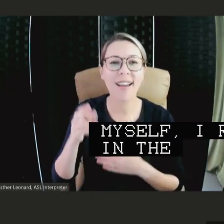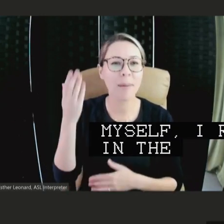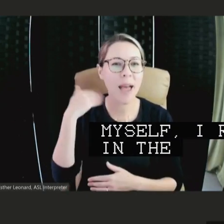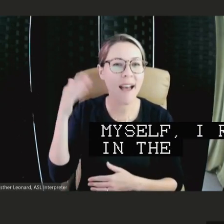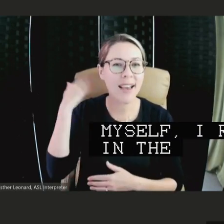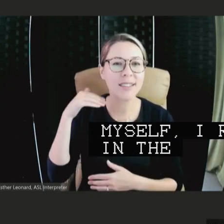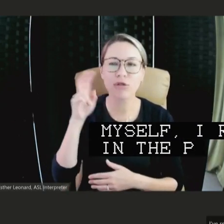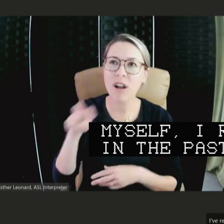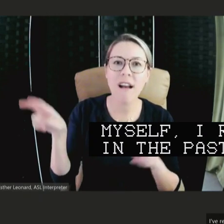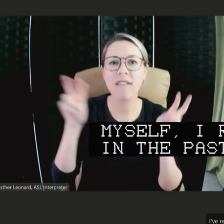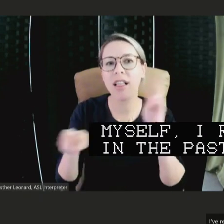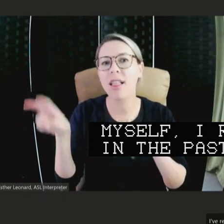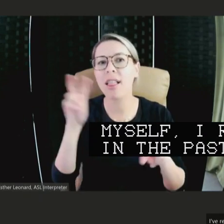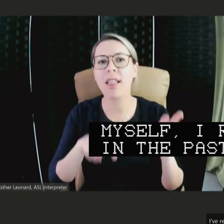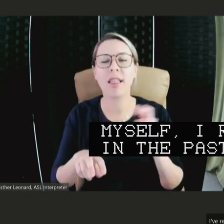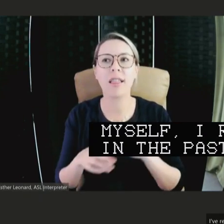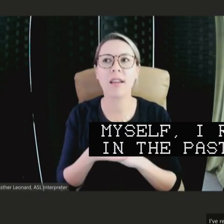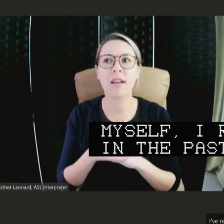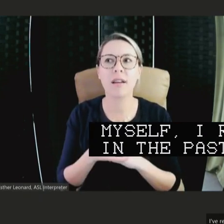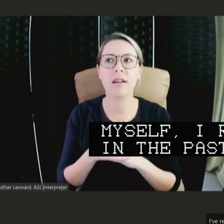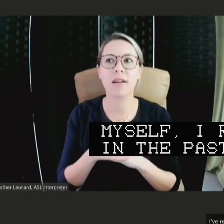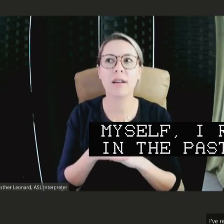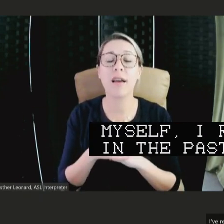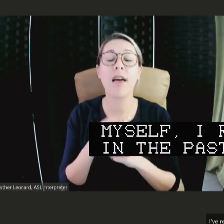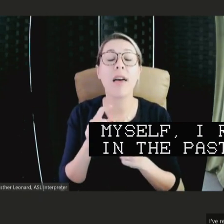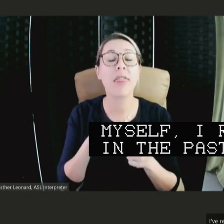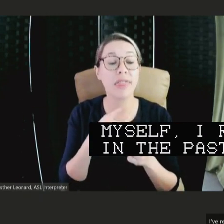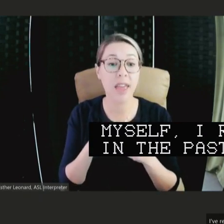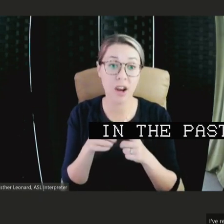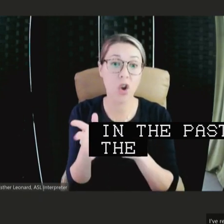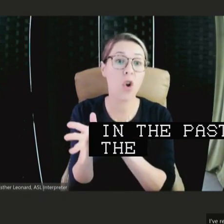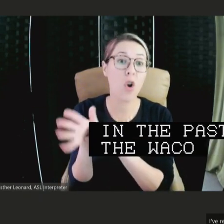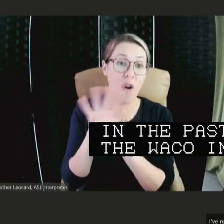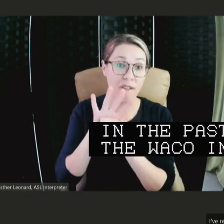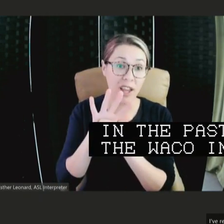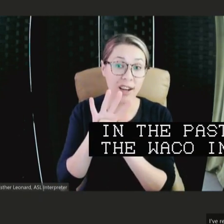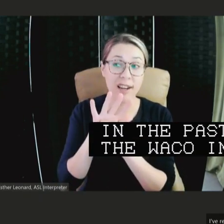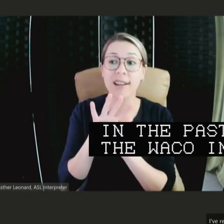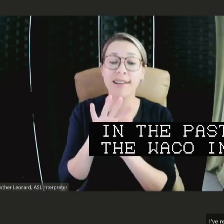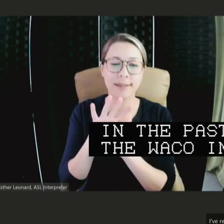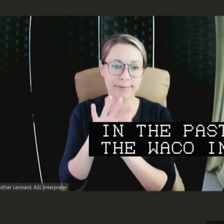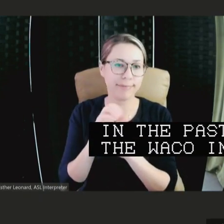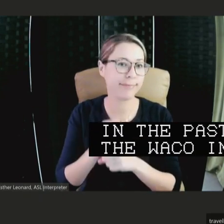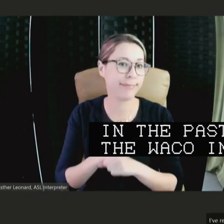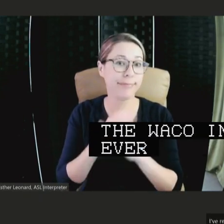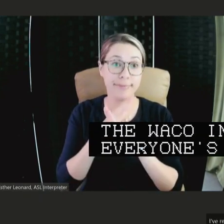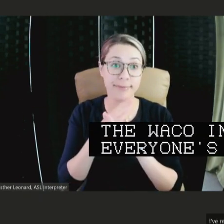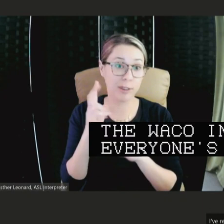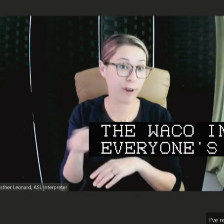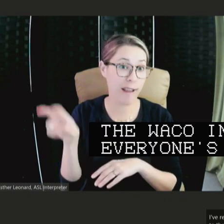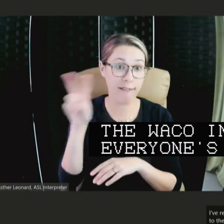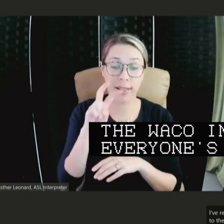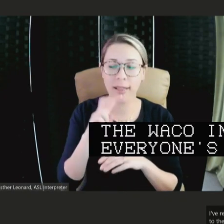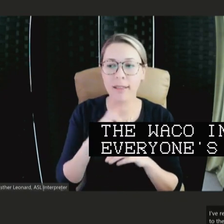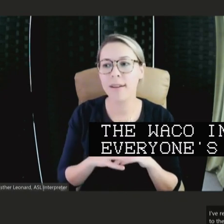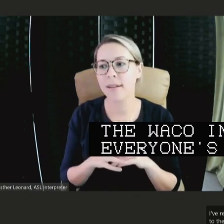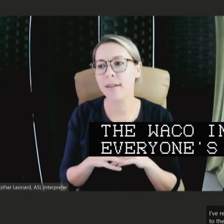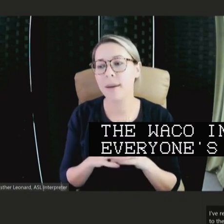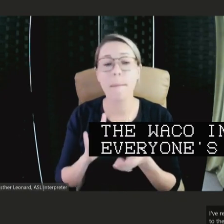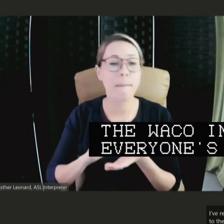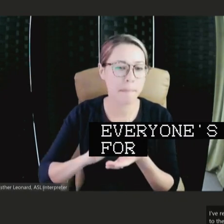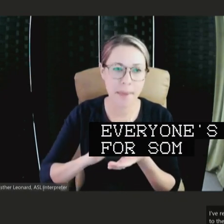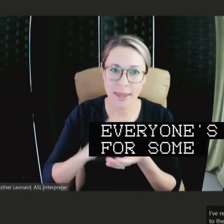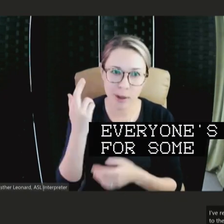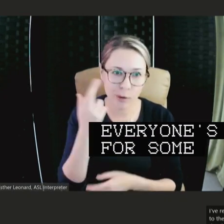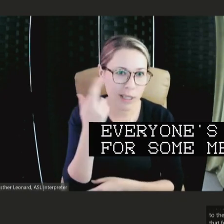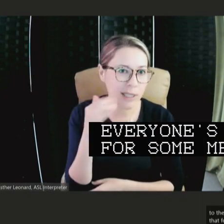to the way COVID challenged everyone's ability to travel, that for some medical reasons I haven't been able to